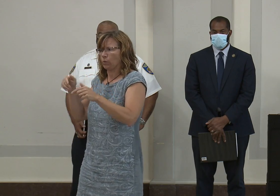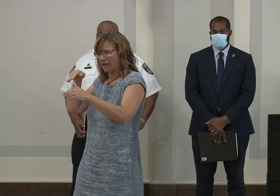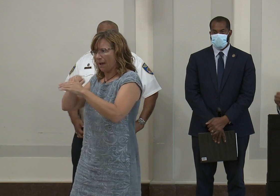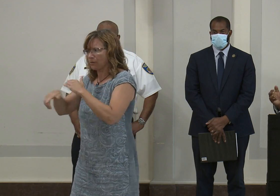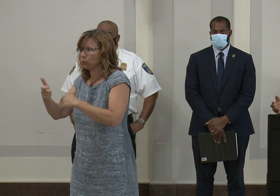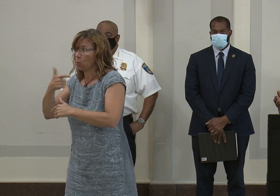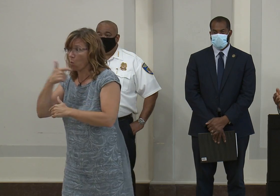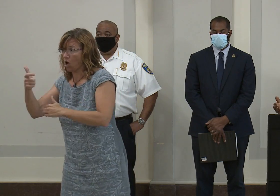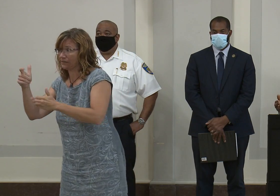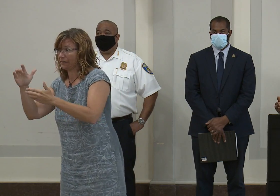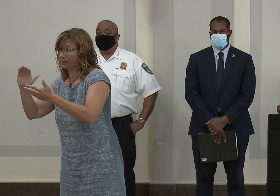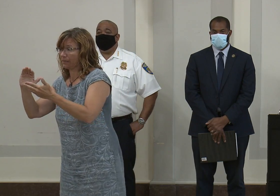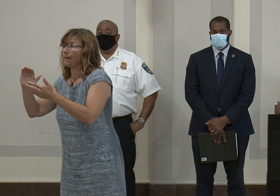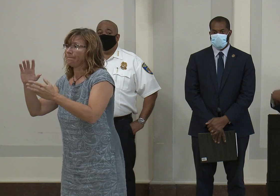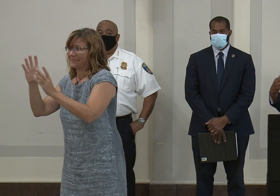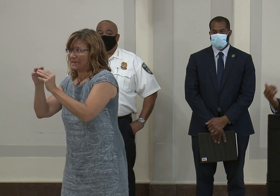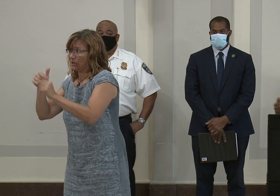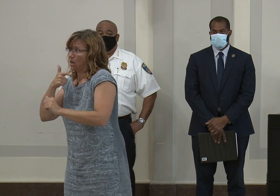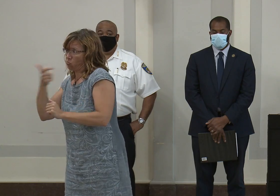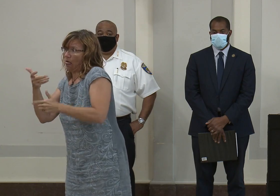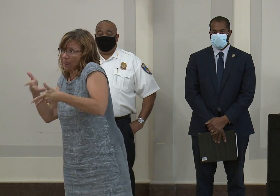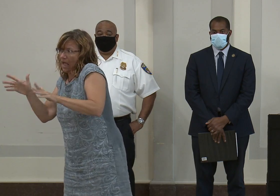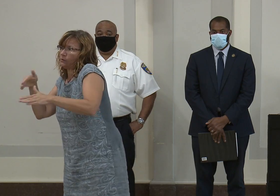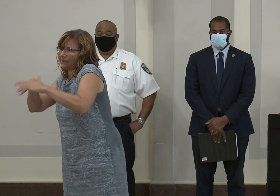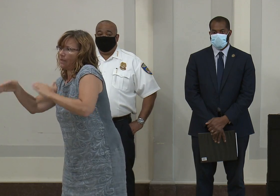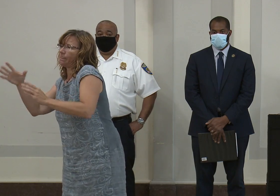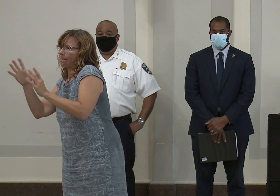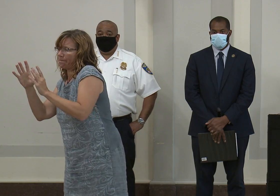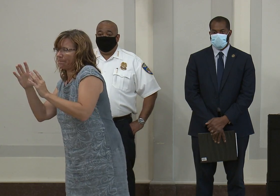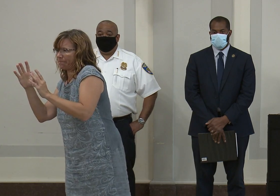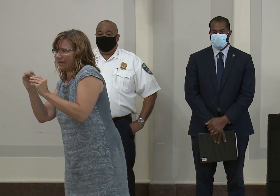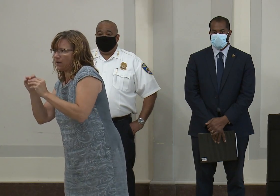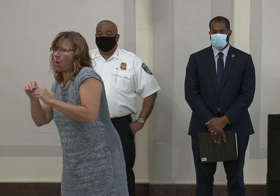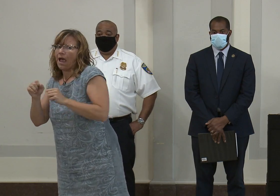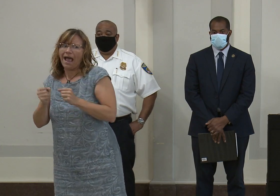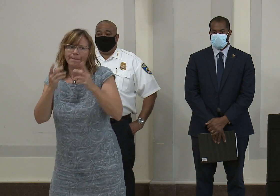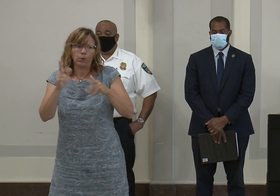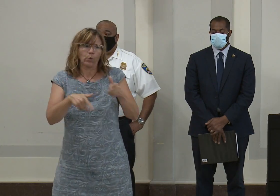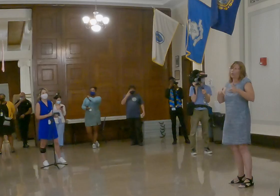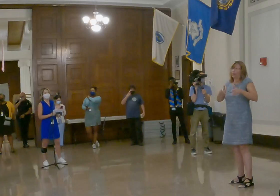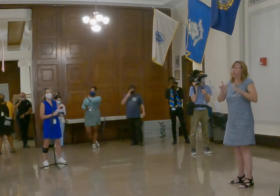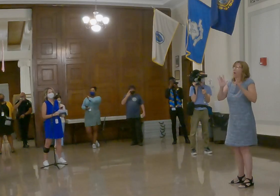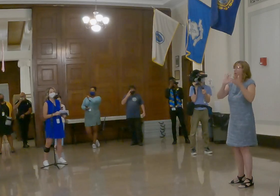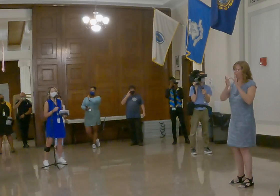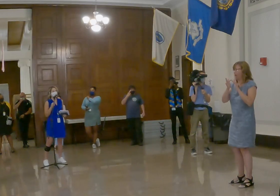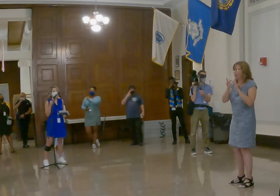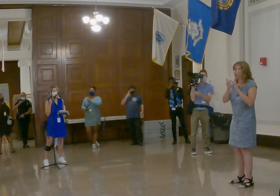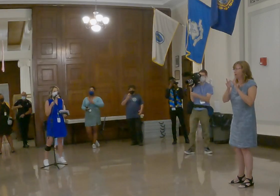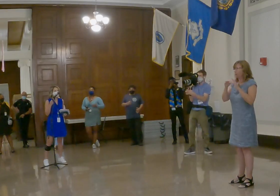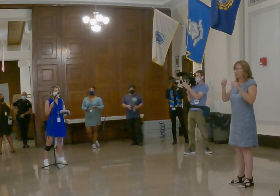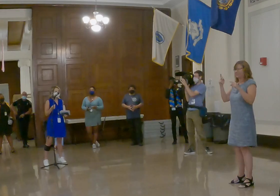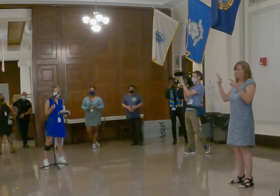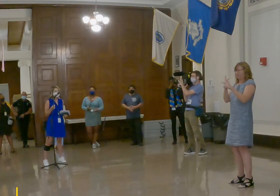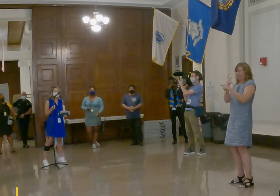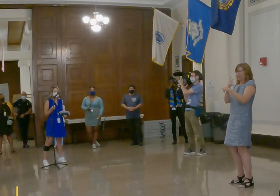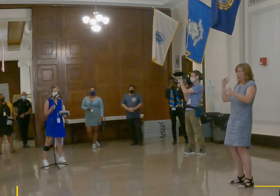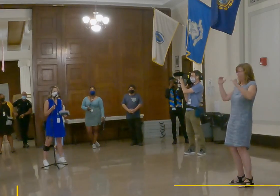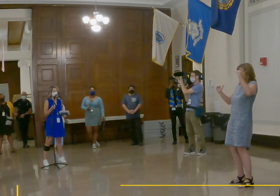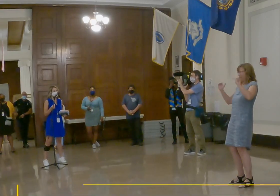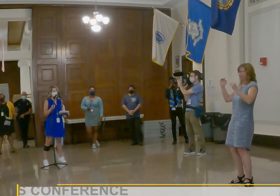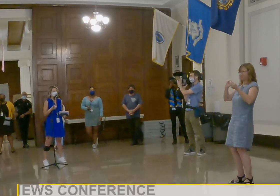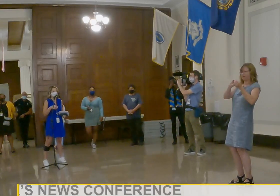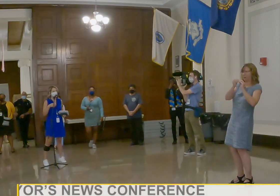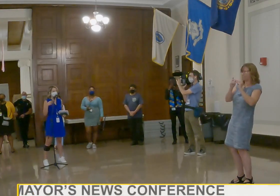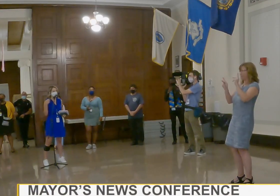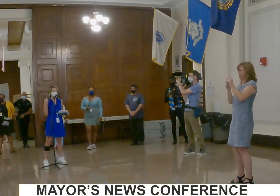come in. We have to balance all of that out, and of course balance out the health and safety of everybody. Is it a COVID concern